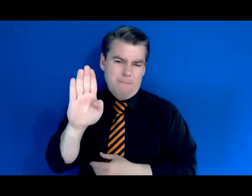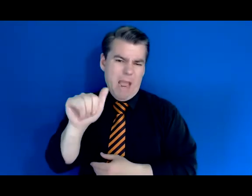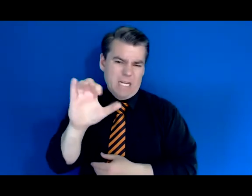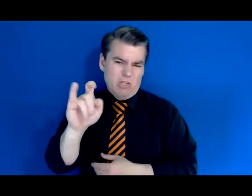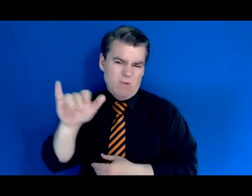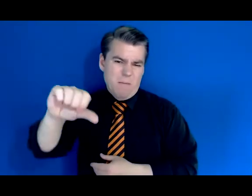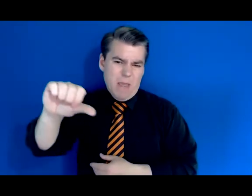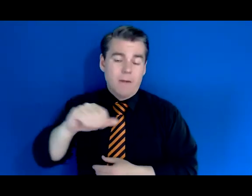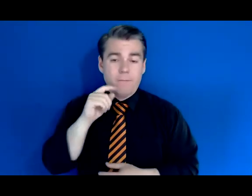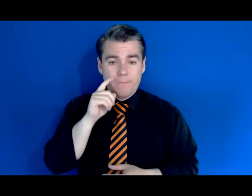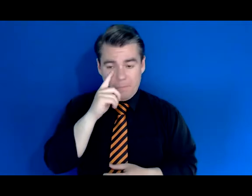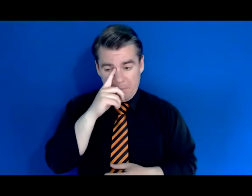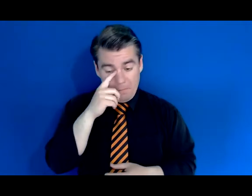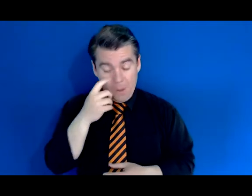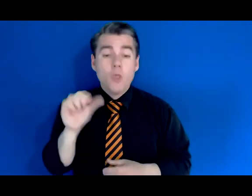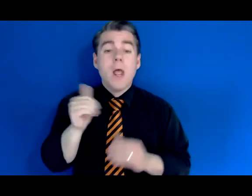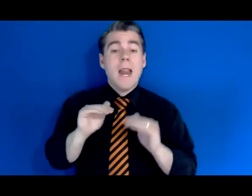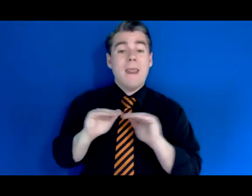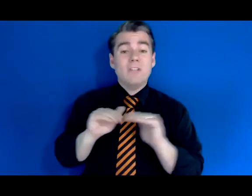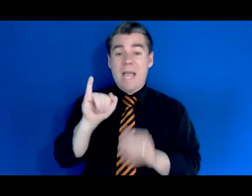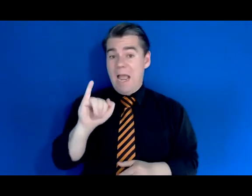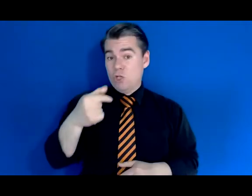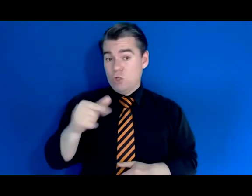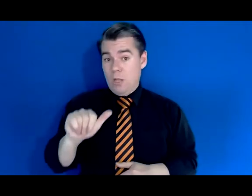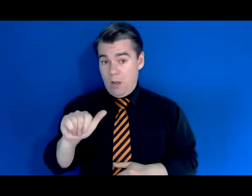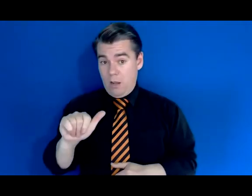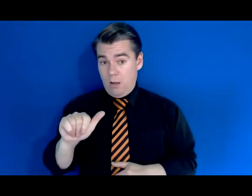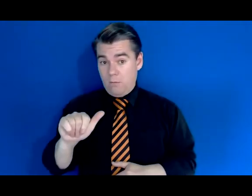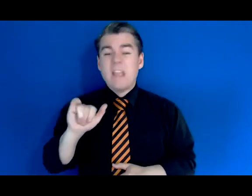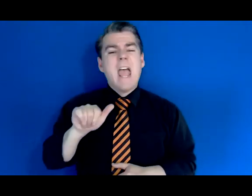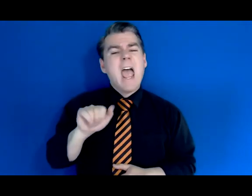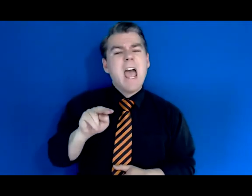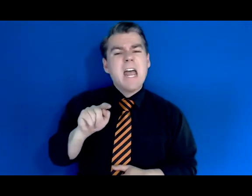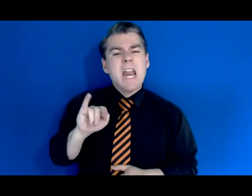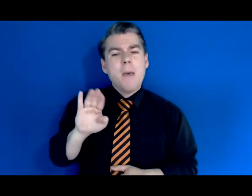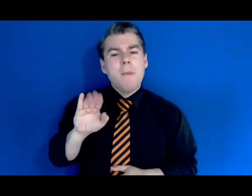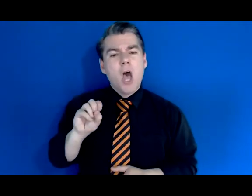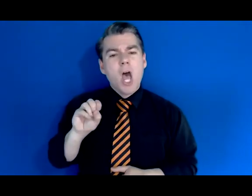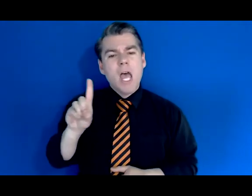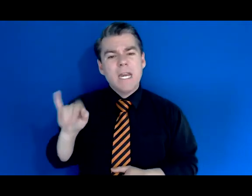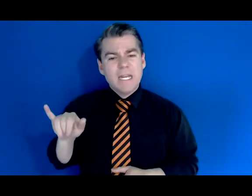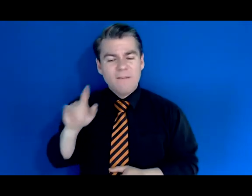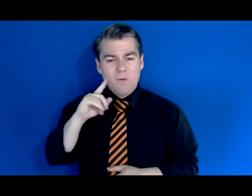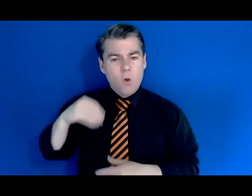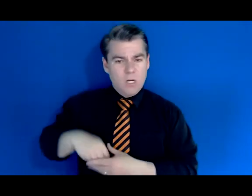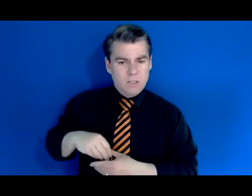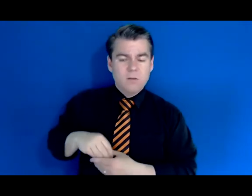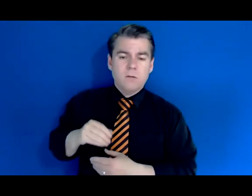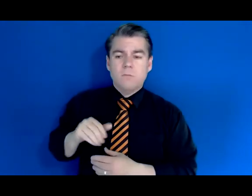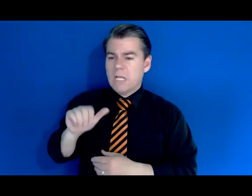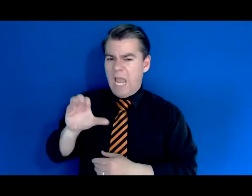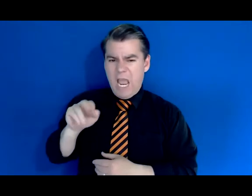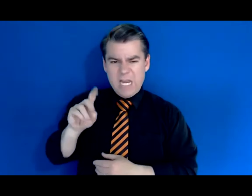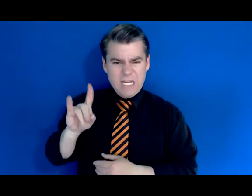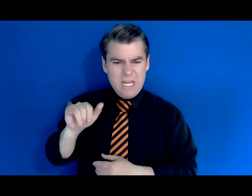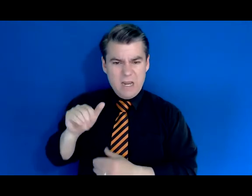of IgA. It's an antibody produced by the intestine that is helpful in combating candida overgrowth.